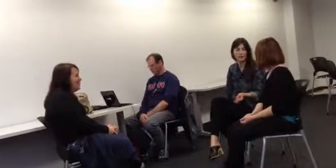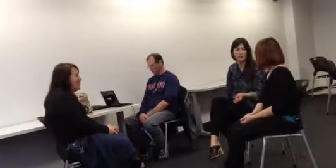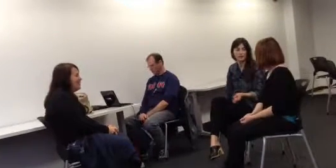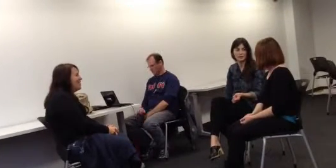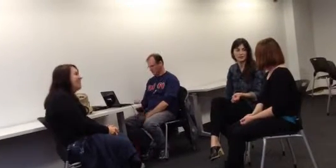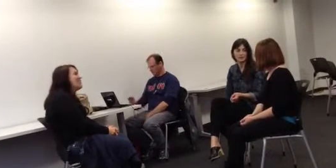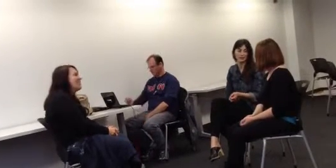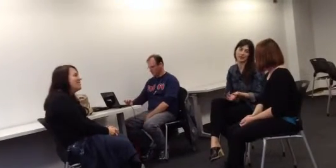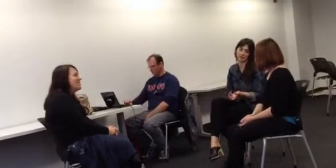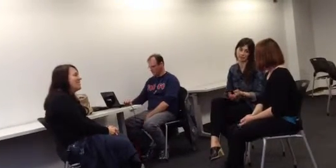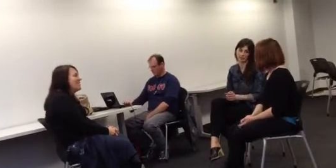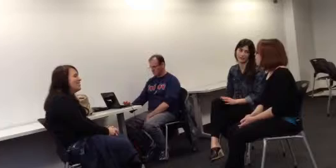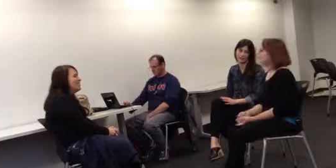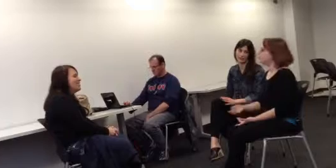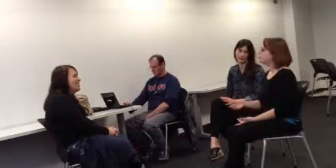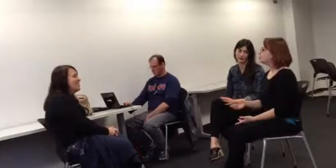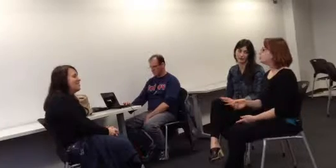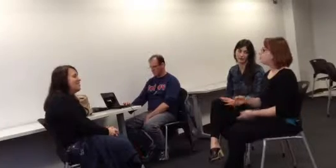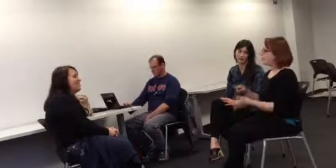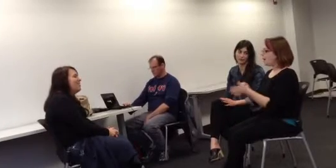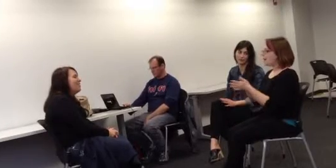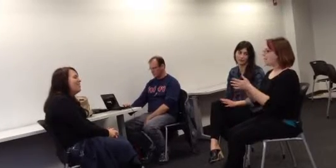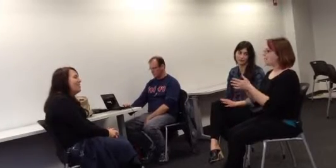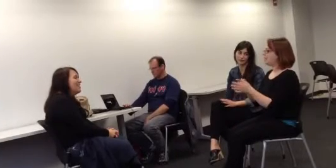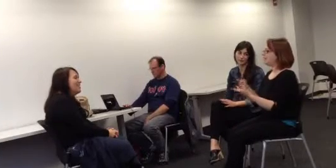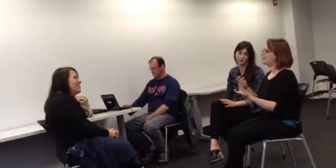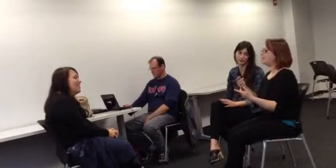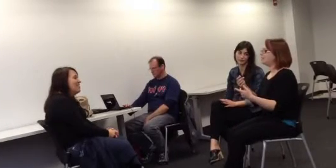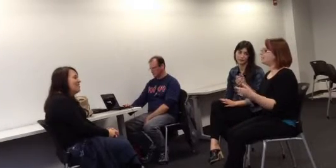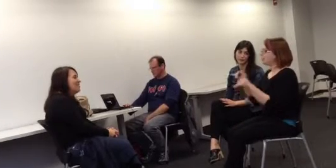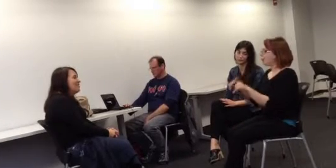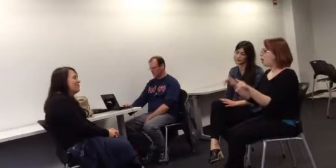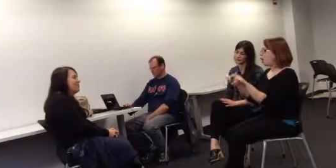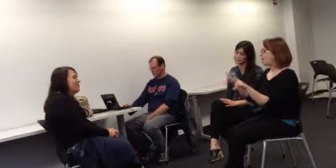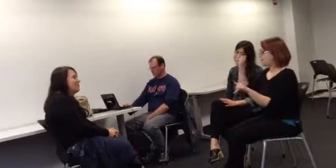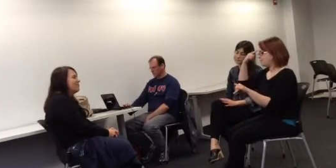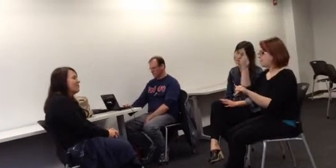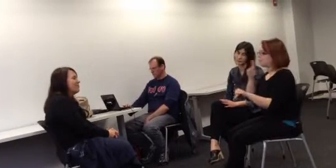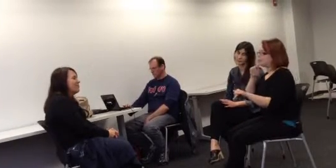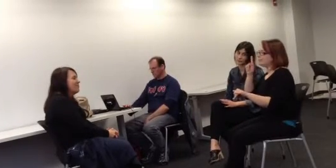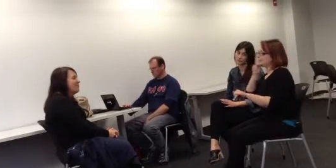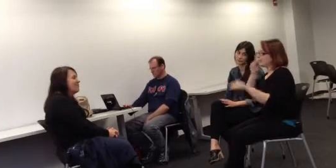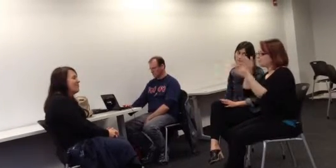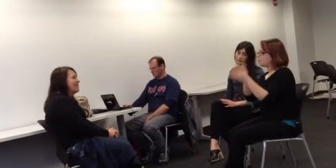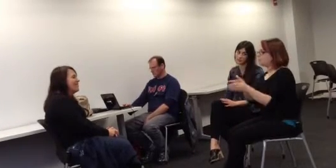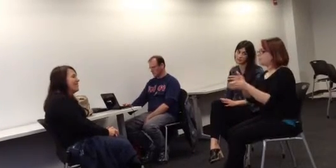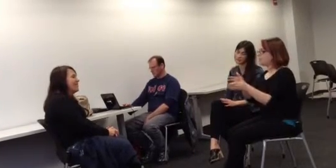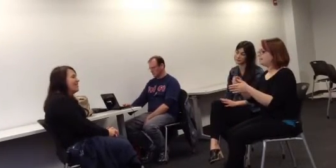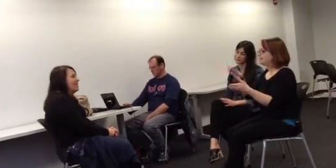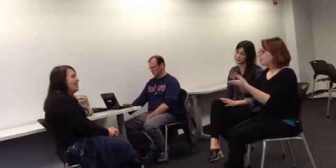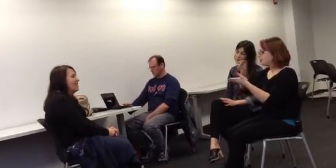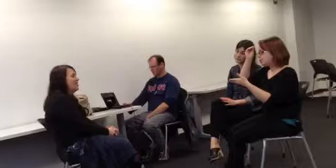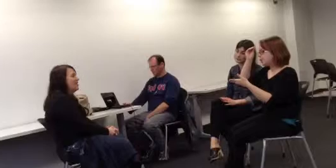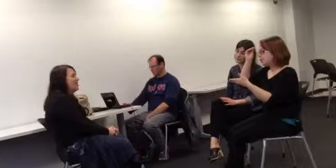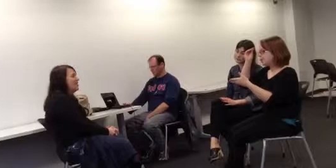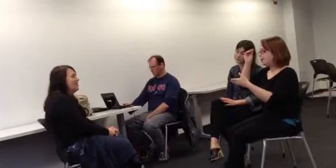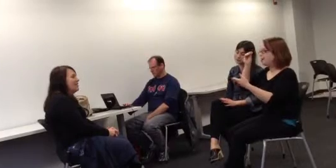or deaf? Deaf? Yeah. And the politics involved, she's a very different